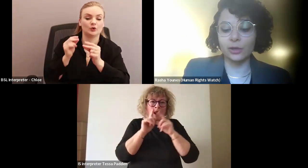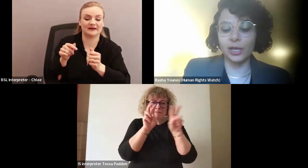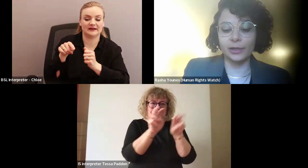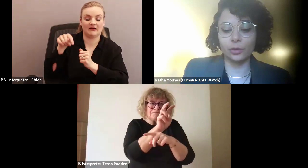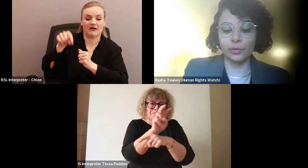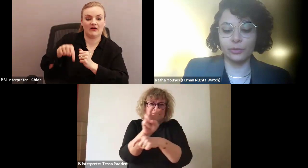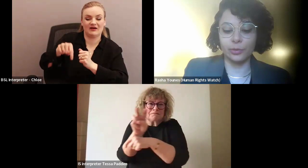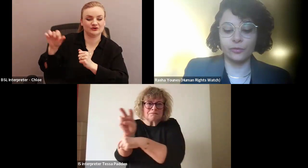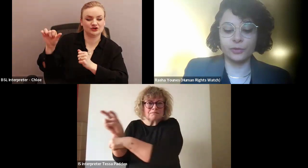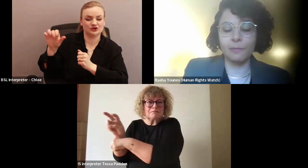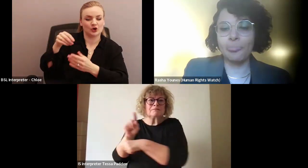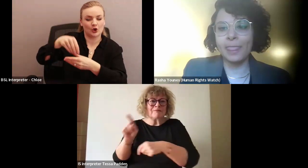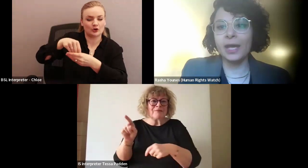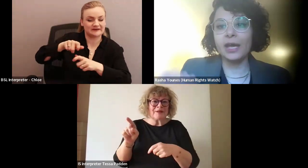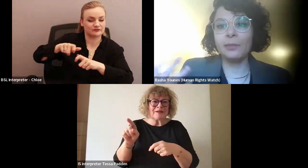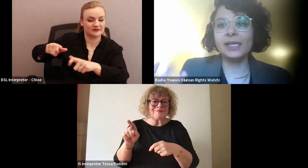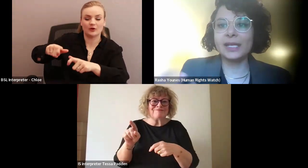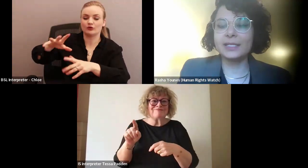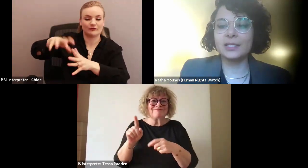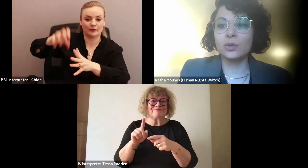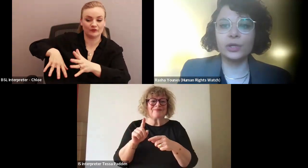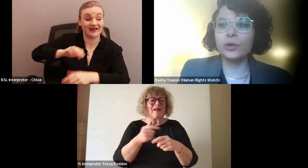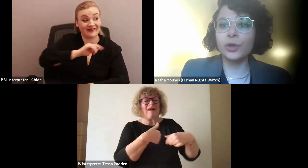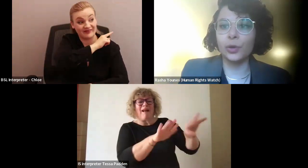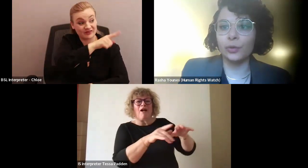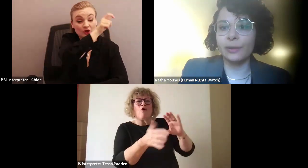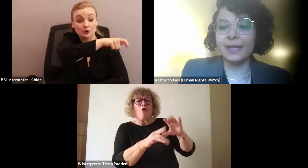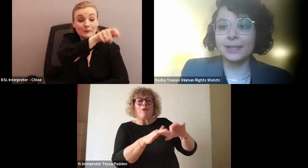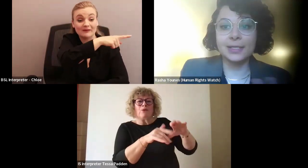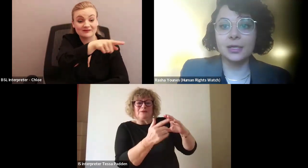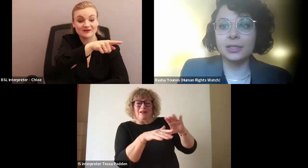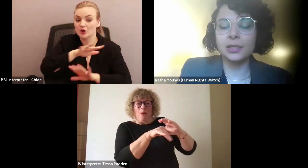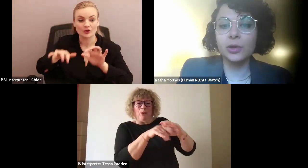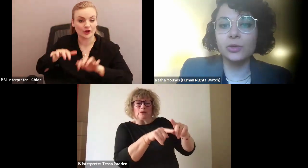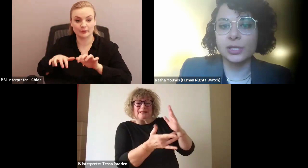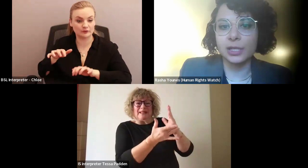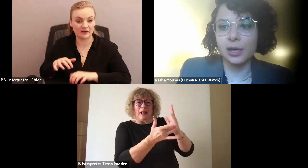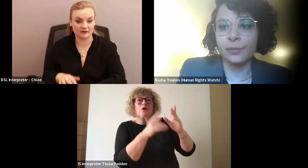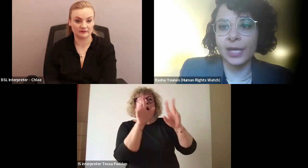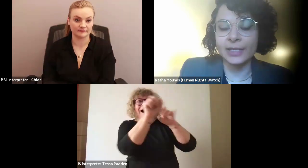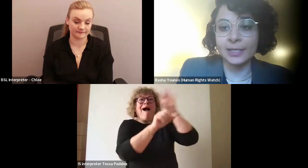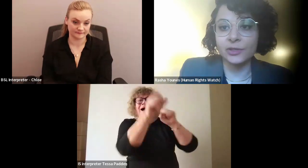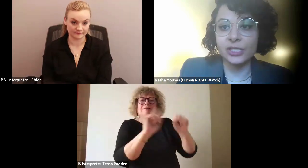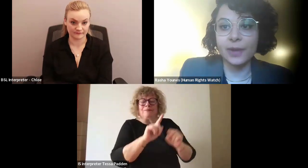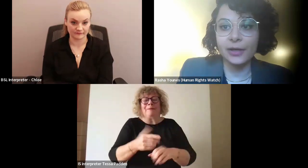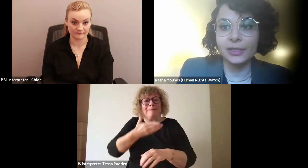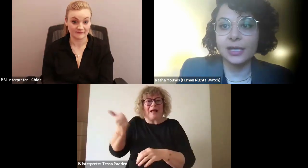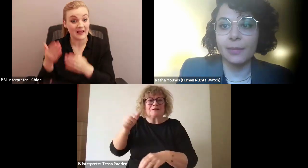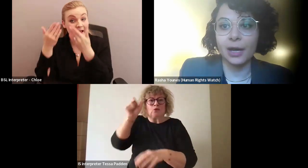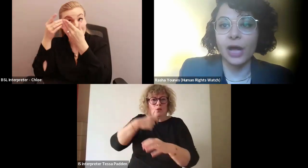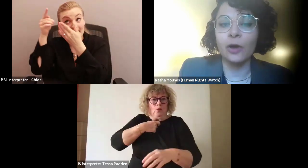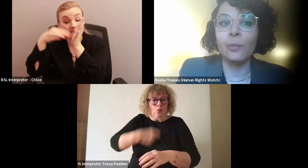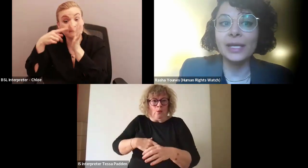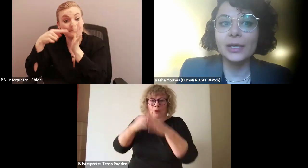should remain online or be removed. In many cases, we don't know. Meta does not disclose and is not